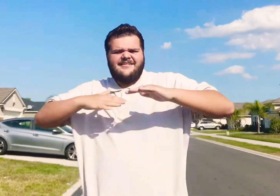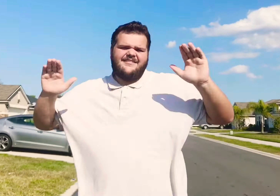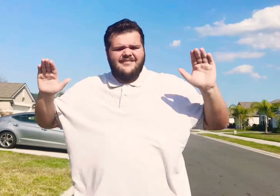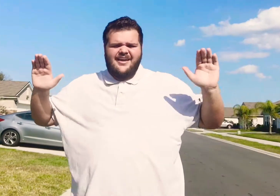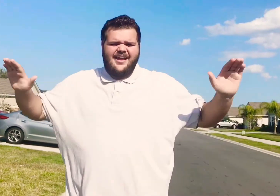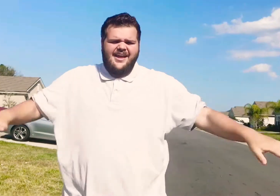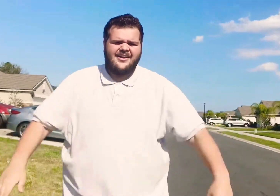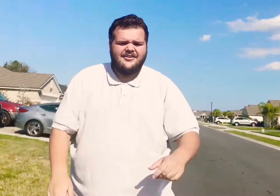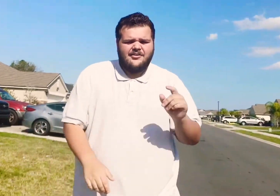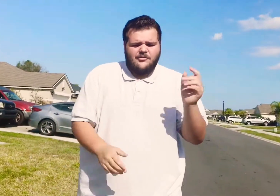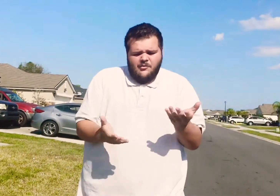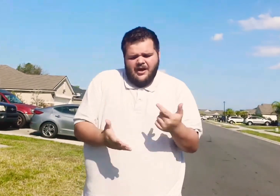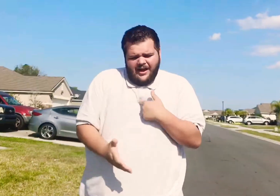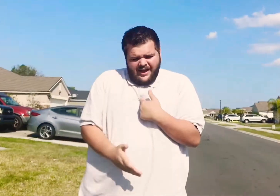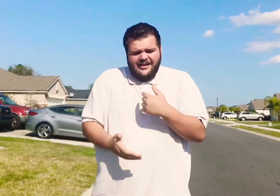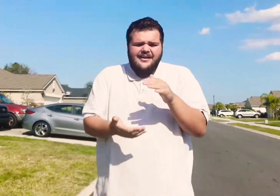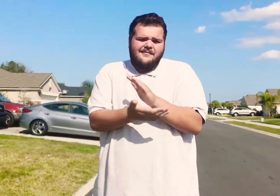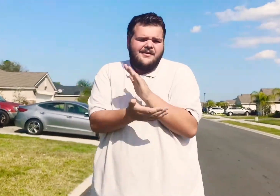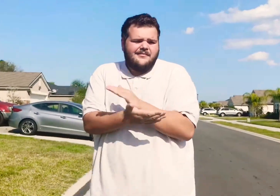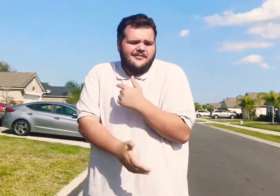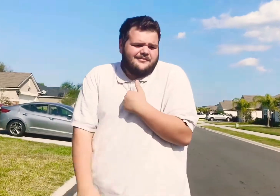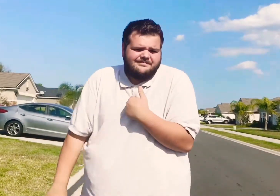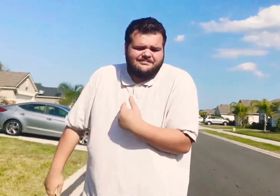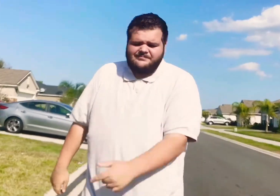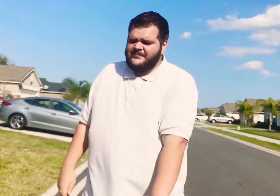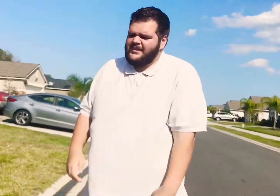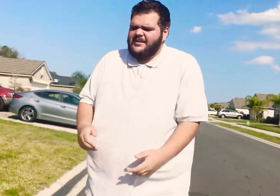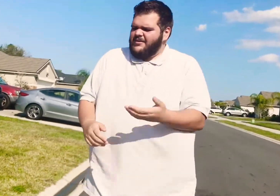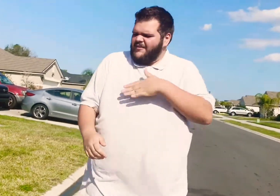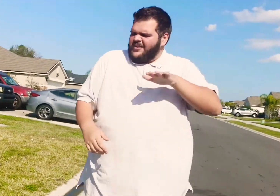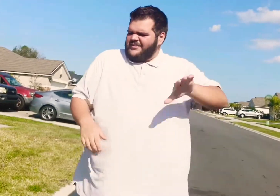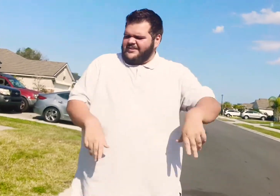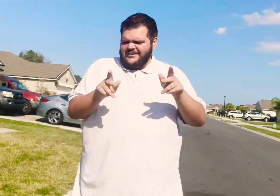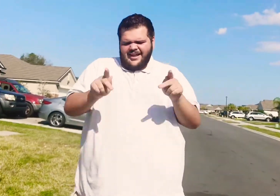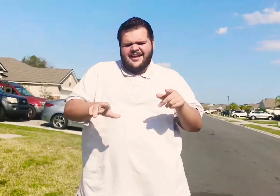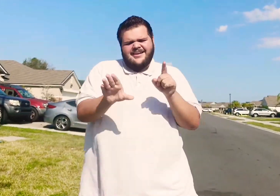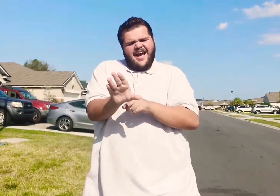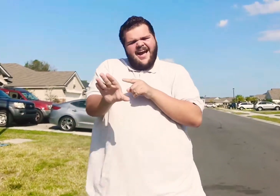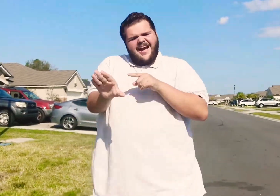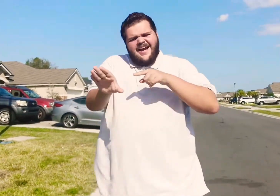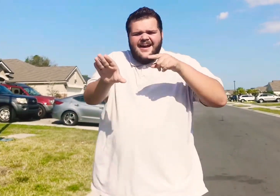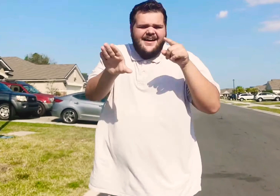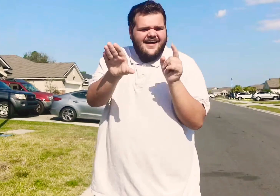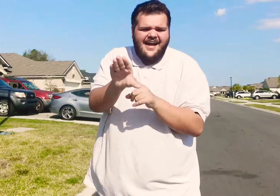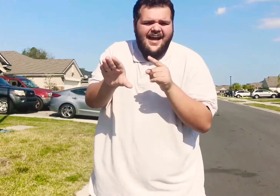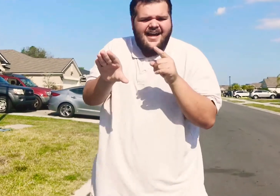young. The city of angels where I have my fun. Don't wanna die